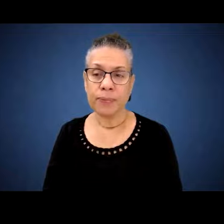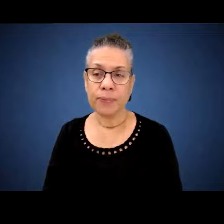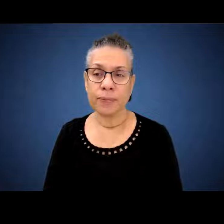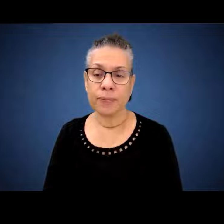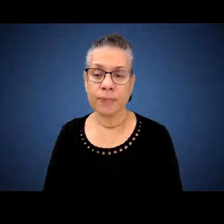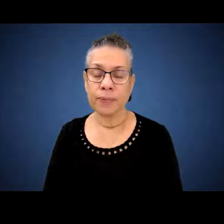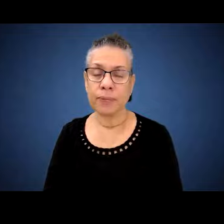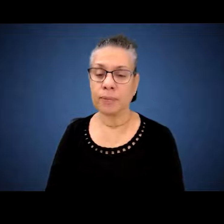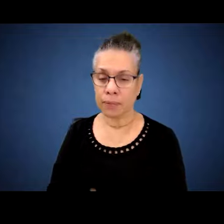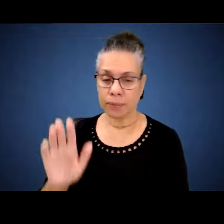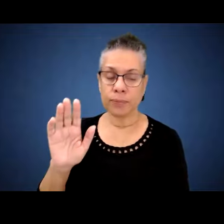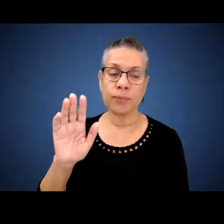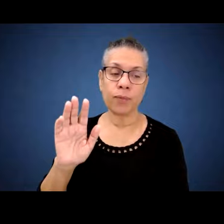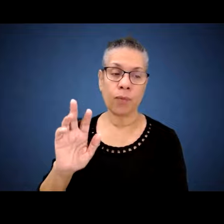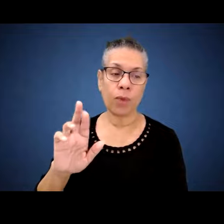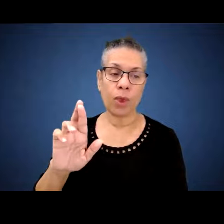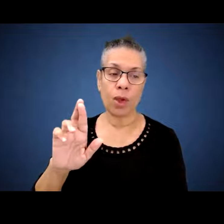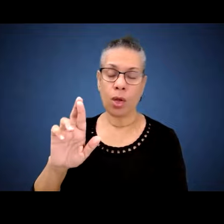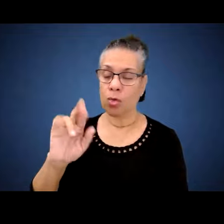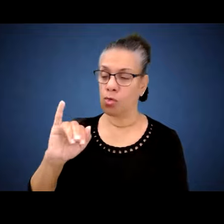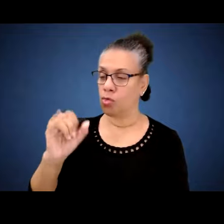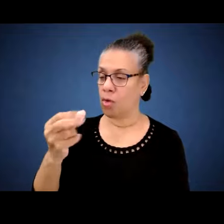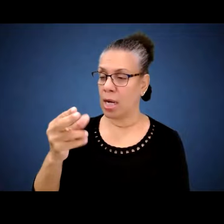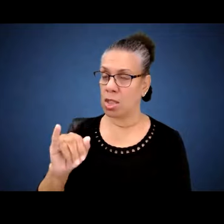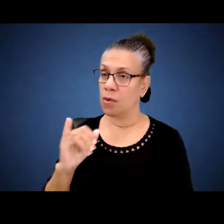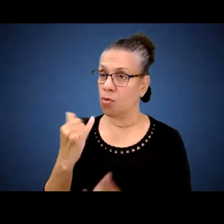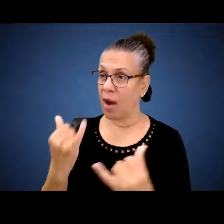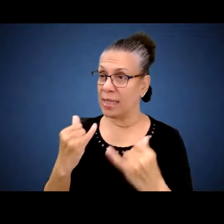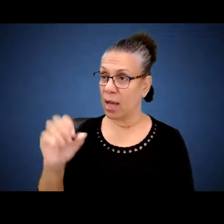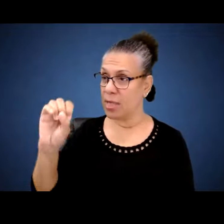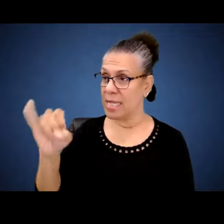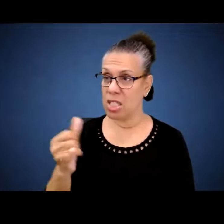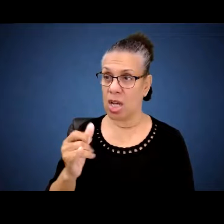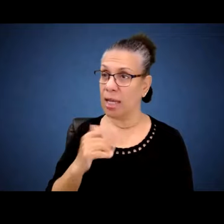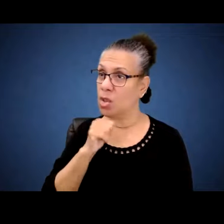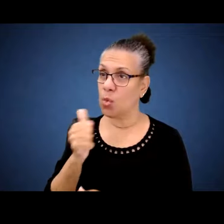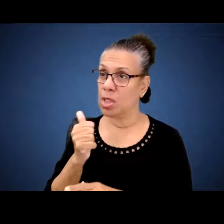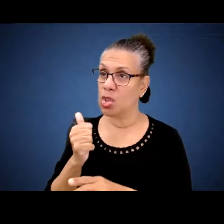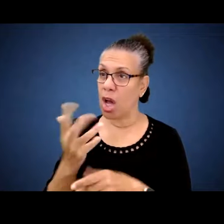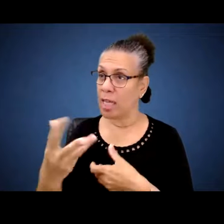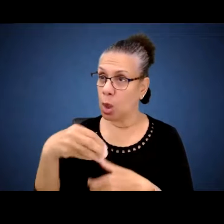And are you saying that the current EJ population doesn't take into account